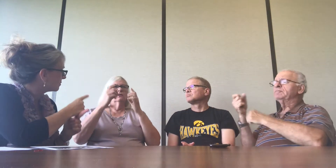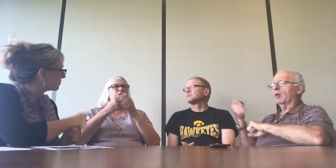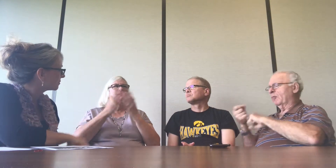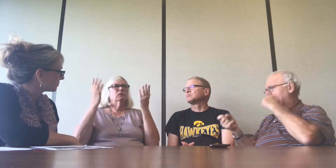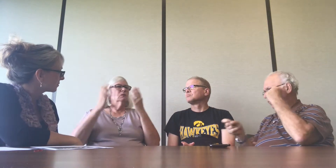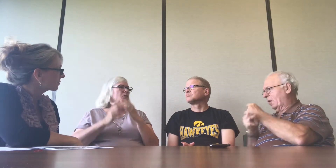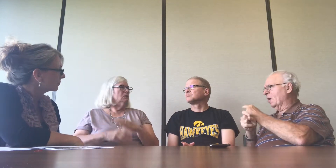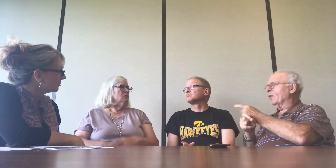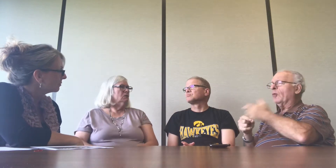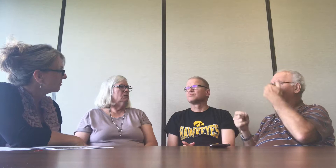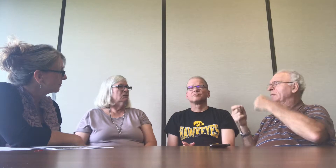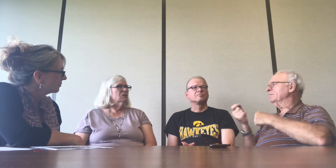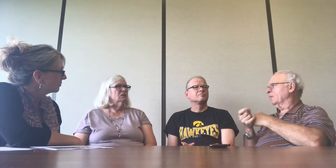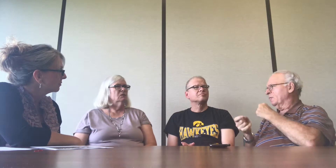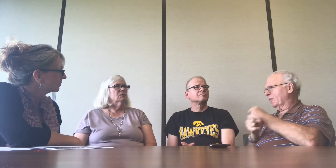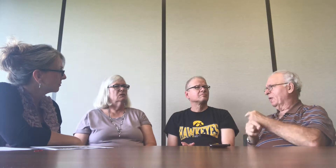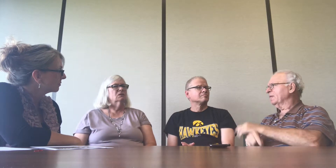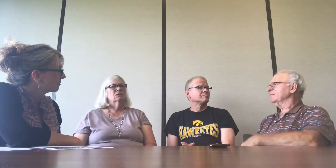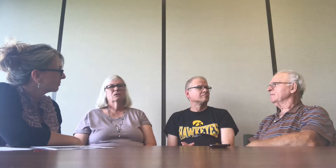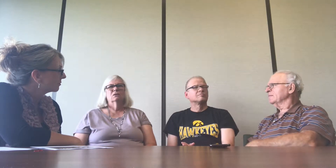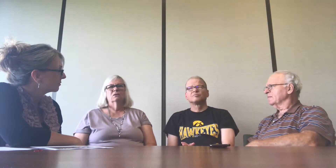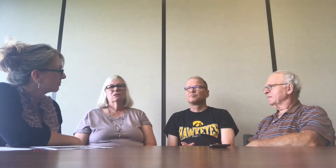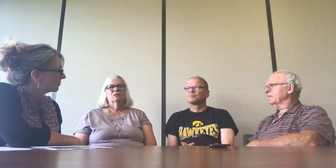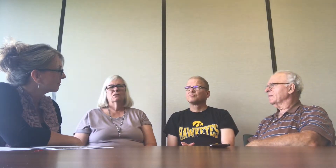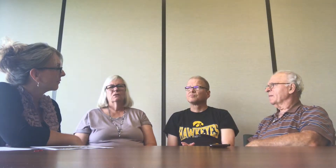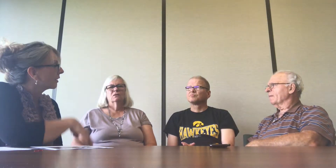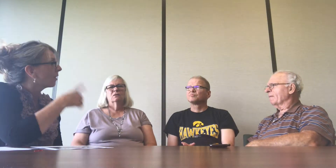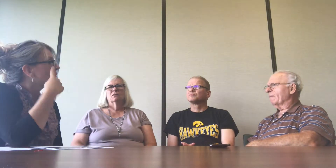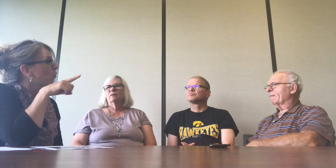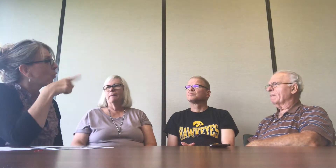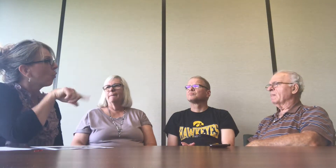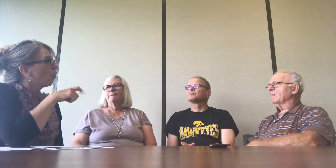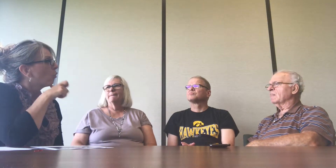Surely. Yes, in rural areas there's no support and no education.